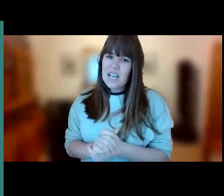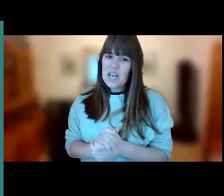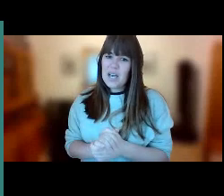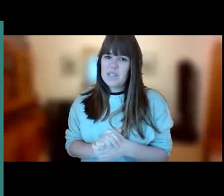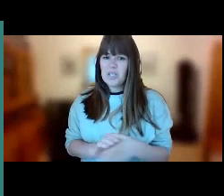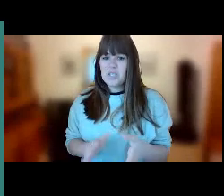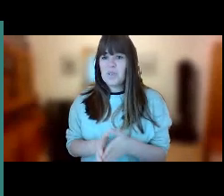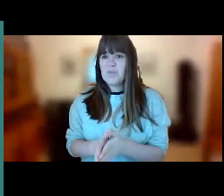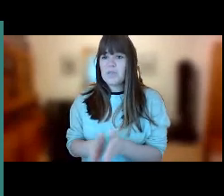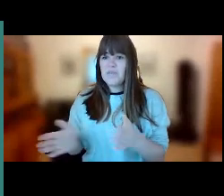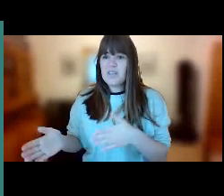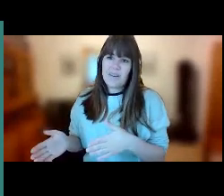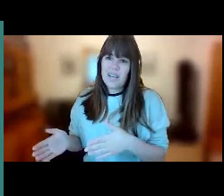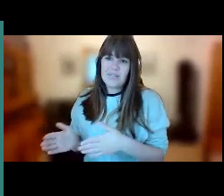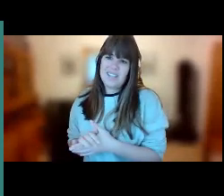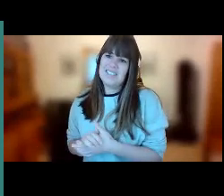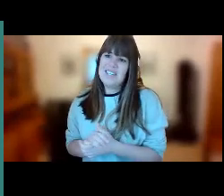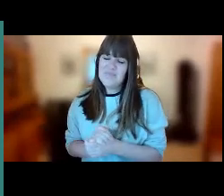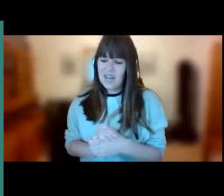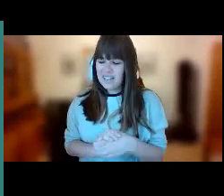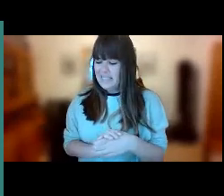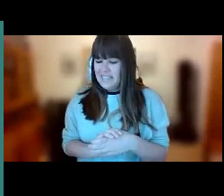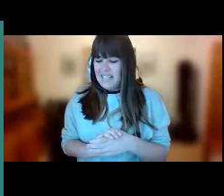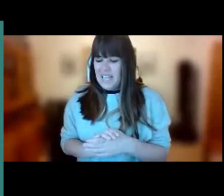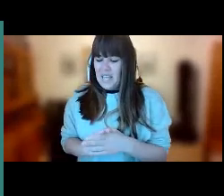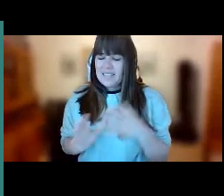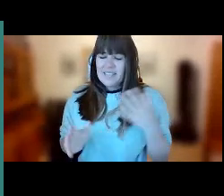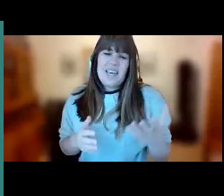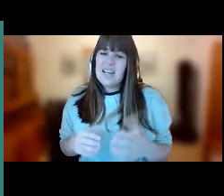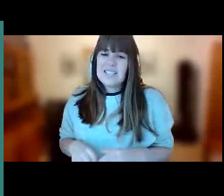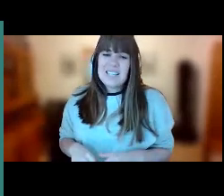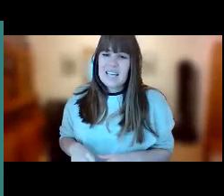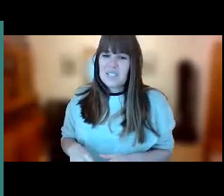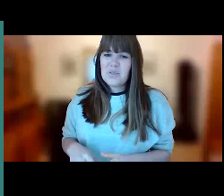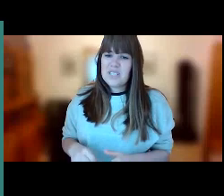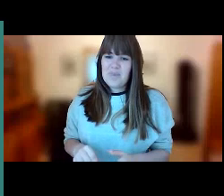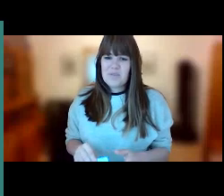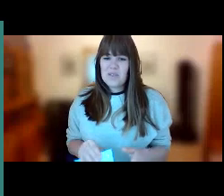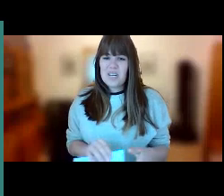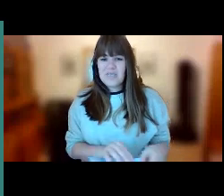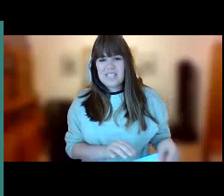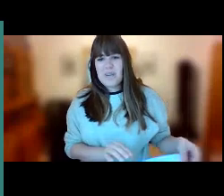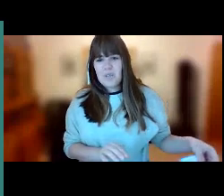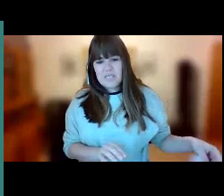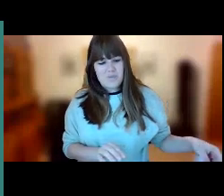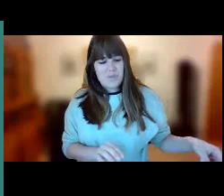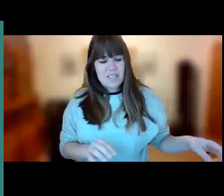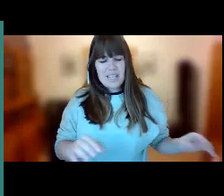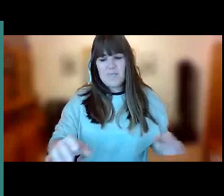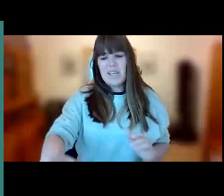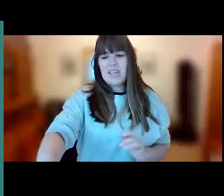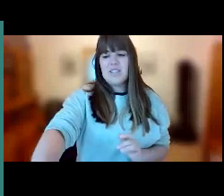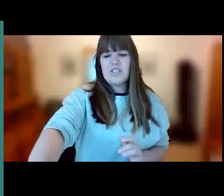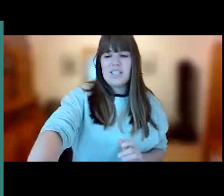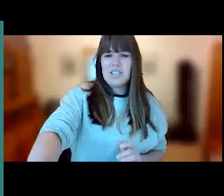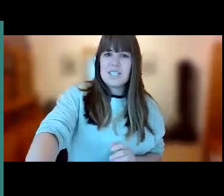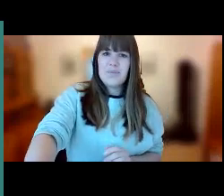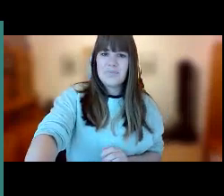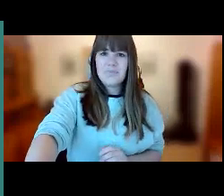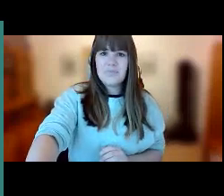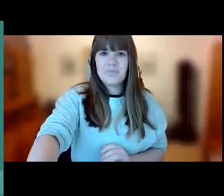session, as much as possible, it's a female lifeguard. But it's, yeah, as I say, talking to people, trying to understand what is important and then making